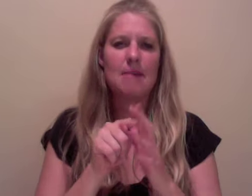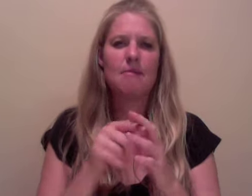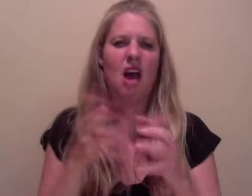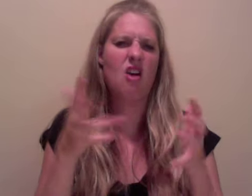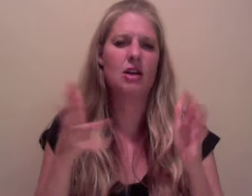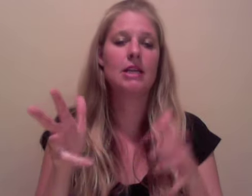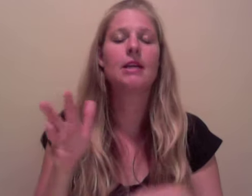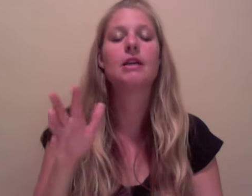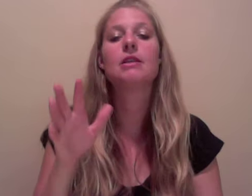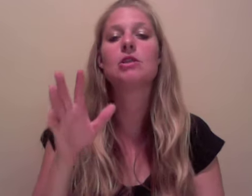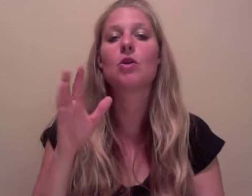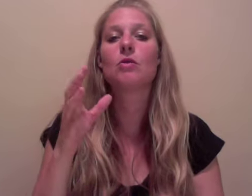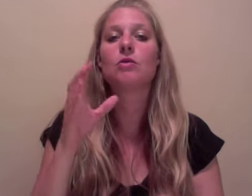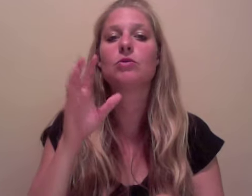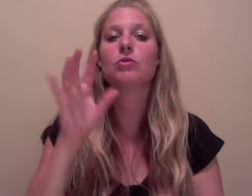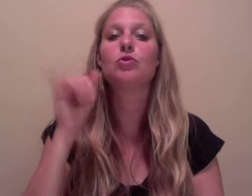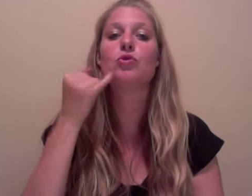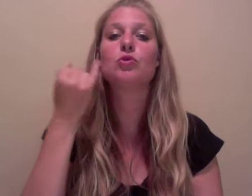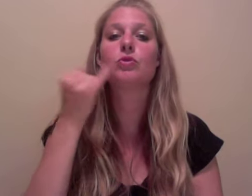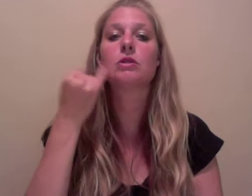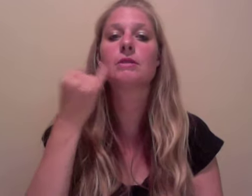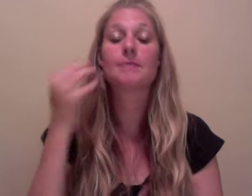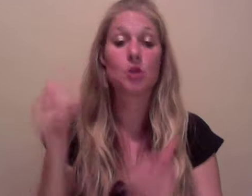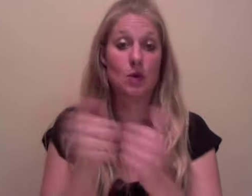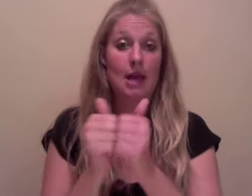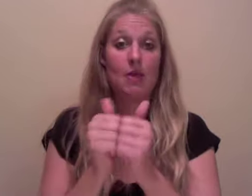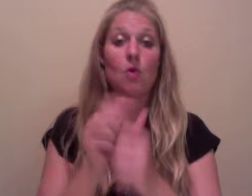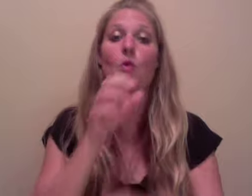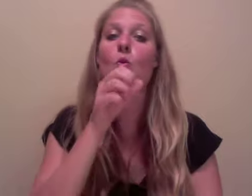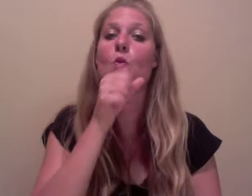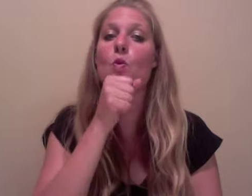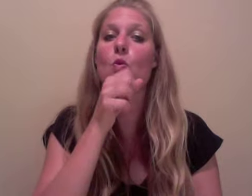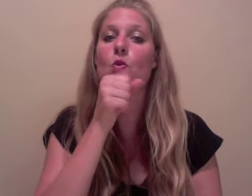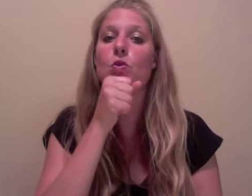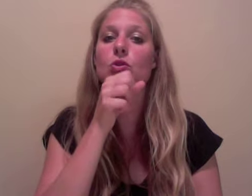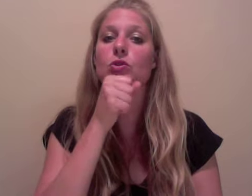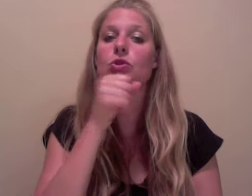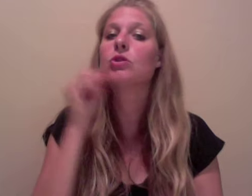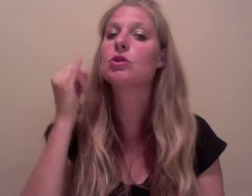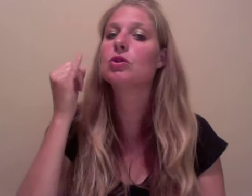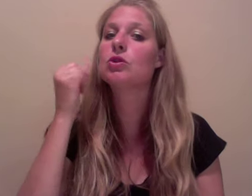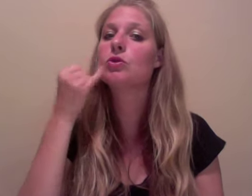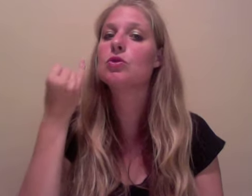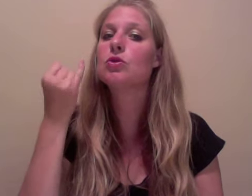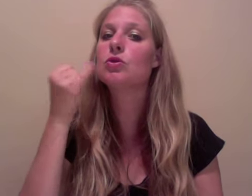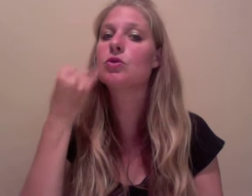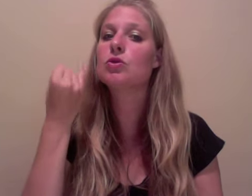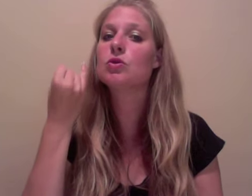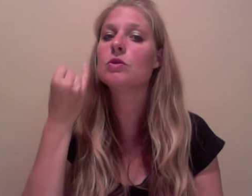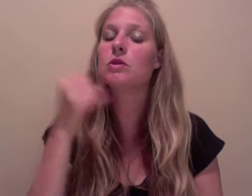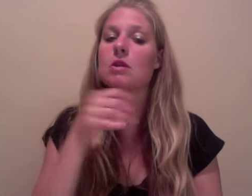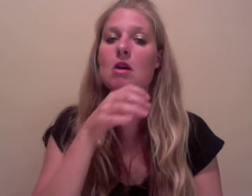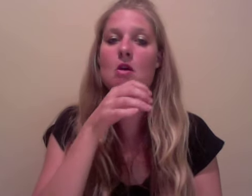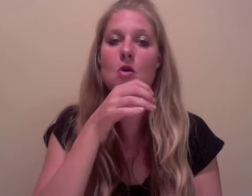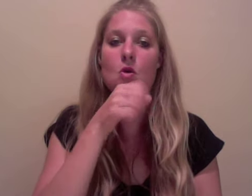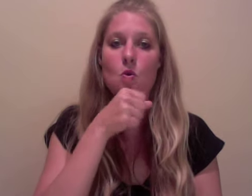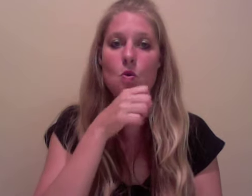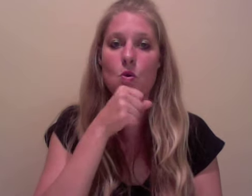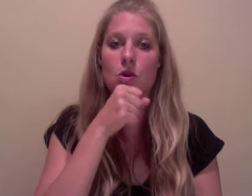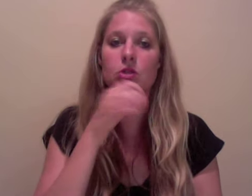the food videotape. So juice, the J hand shape again. So together, orange and then juice, making the J hand shape on the right